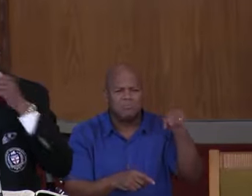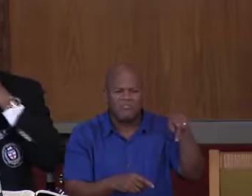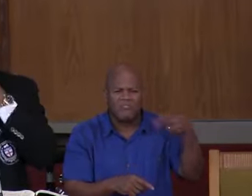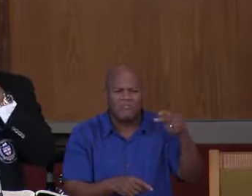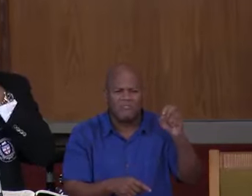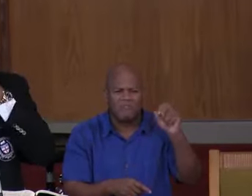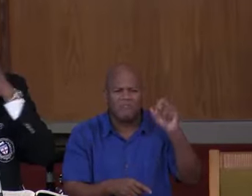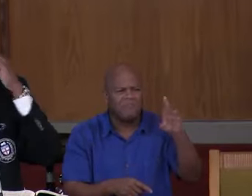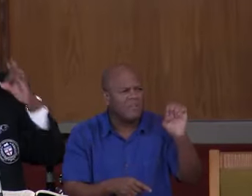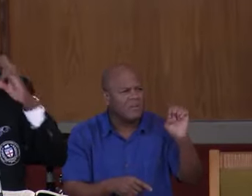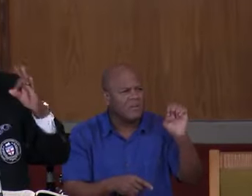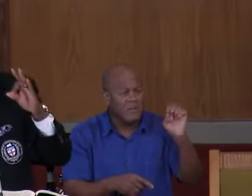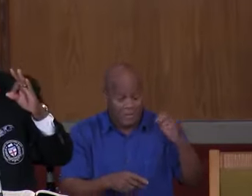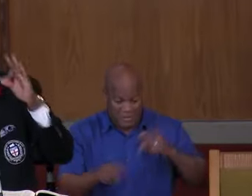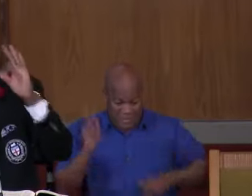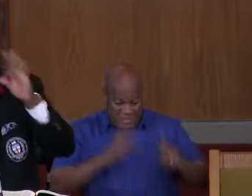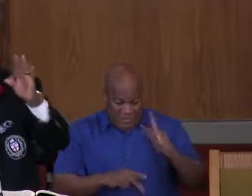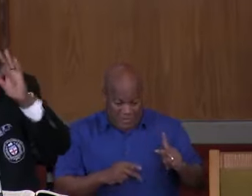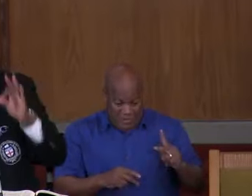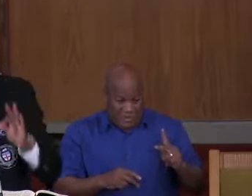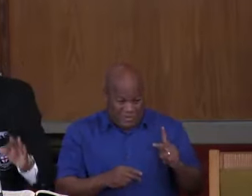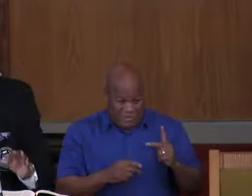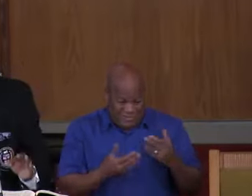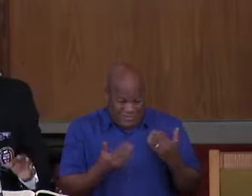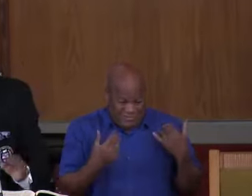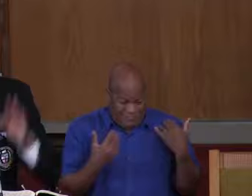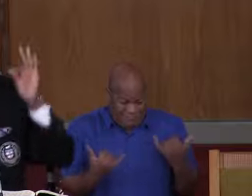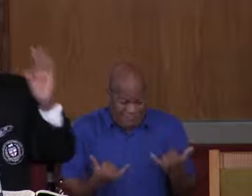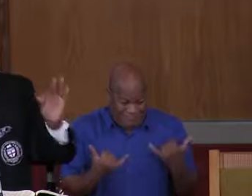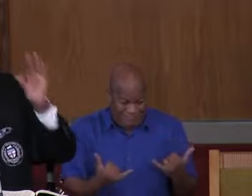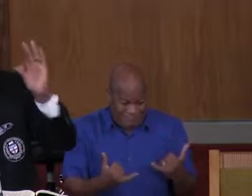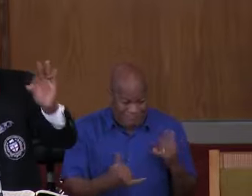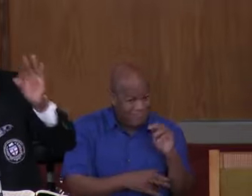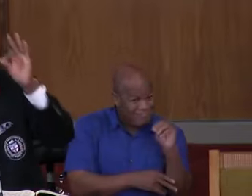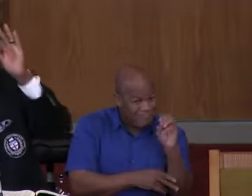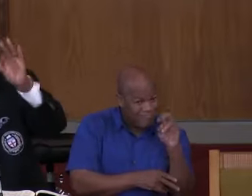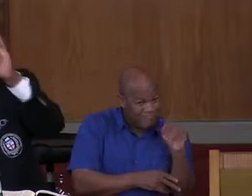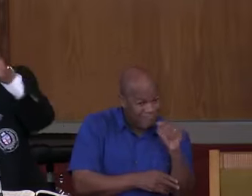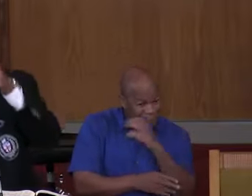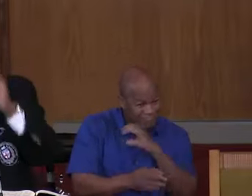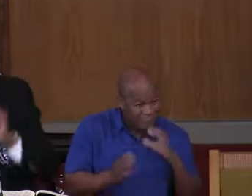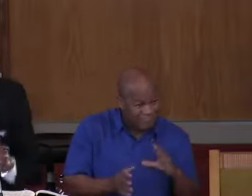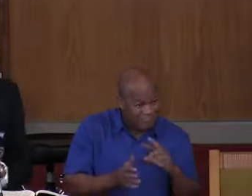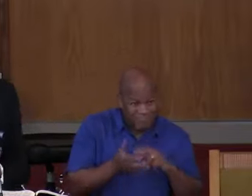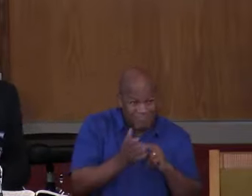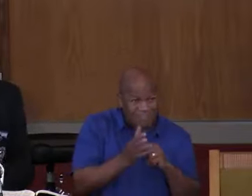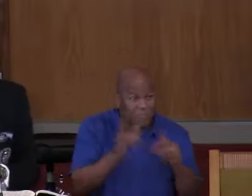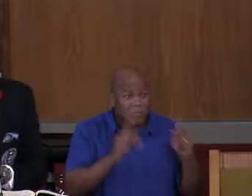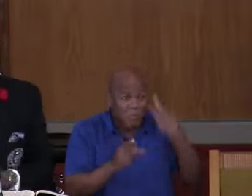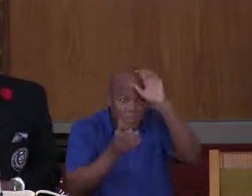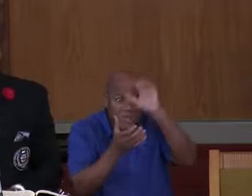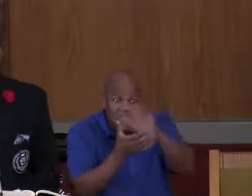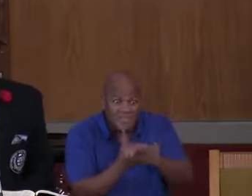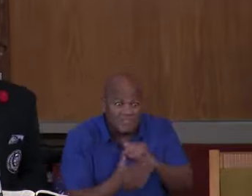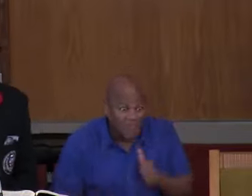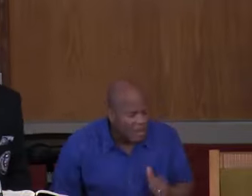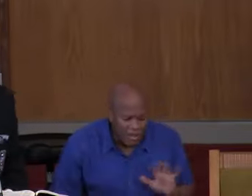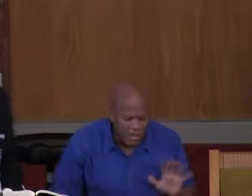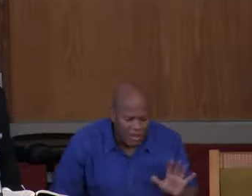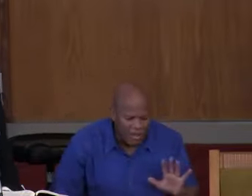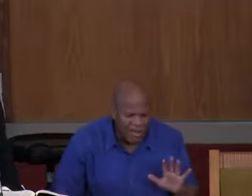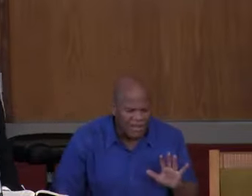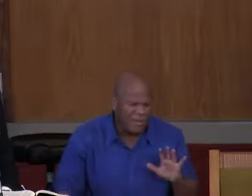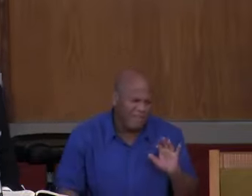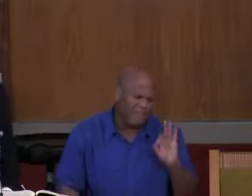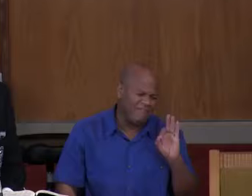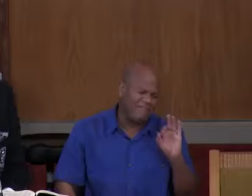with in contemporary Christendom is not that people don't believe. We're just flaky in